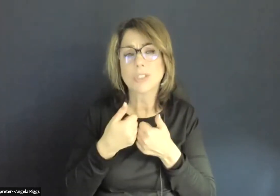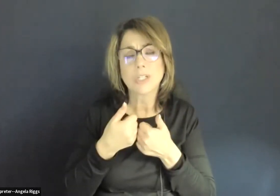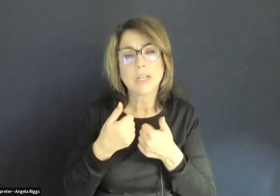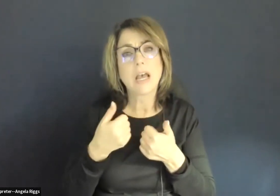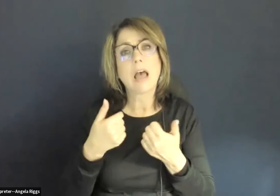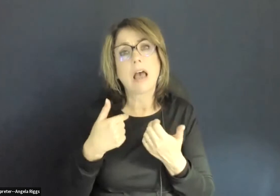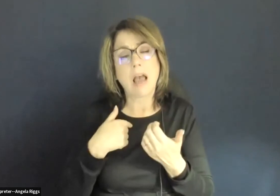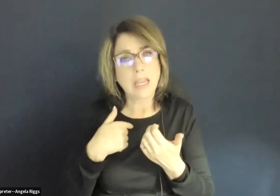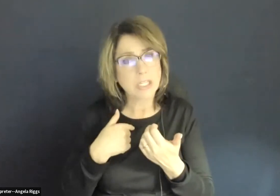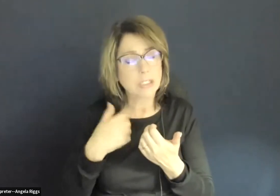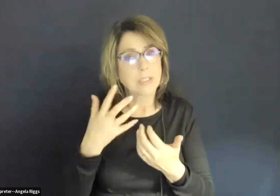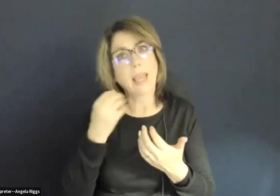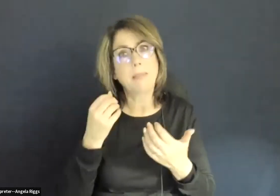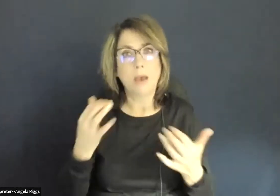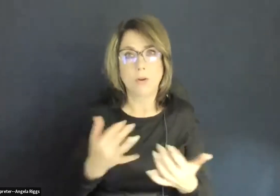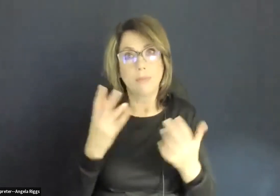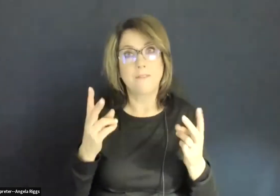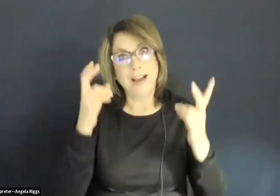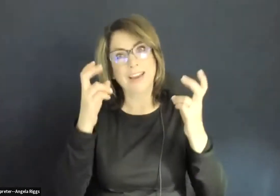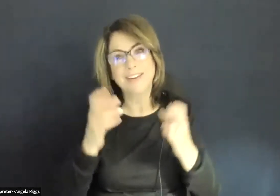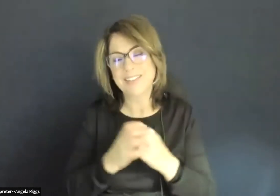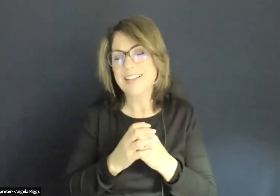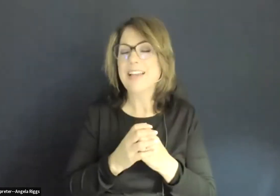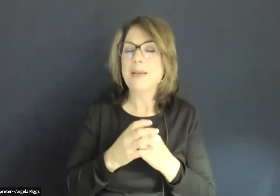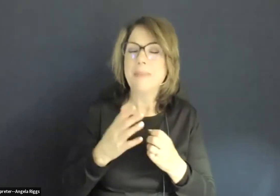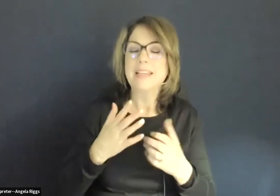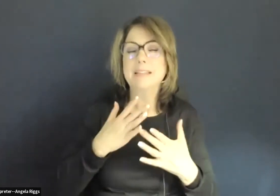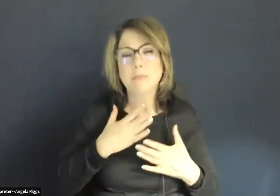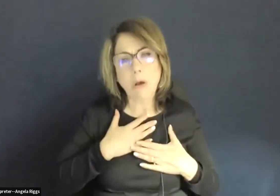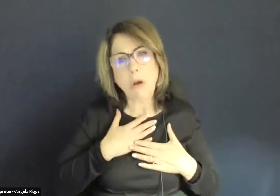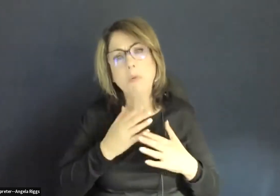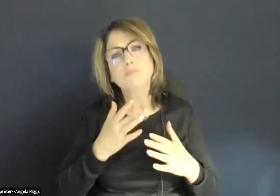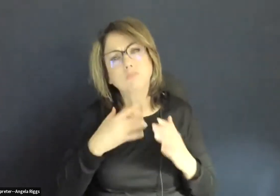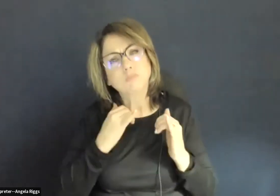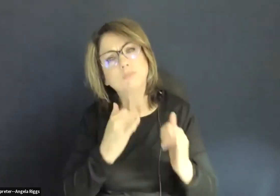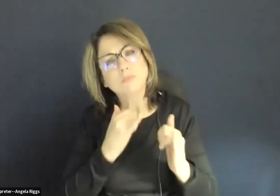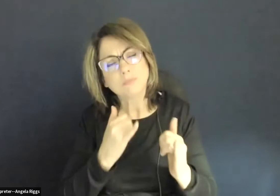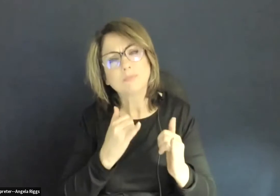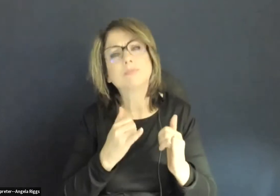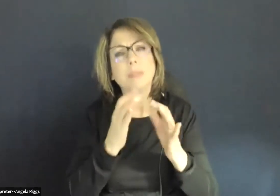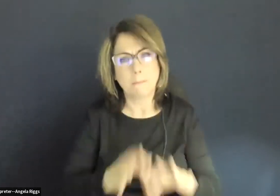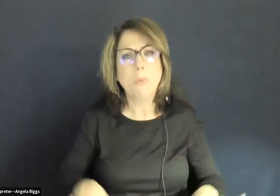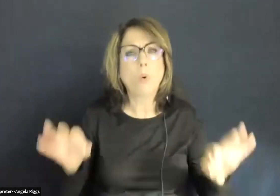fire creates an empathy that is essential in PS.